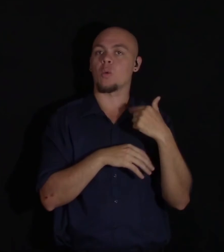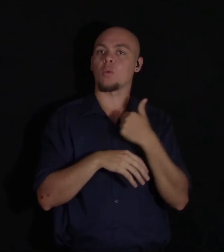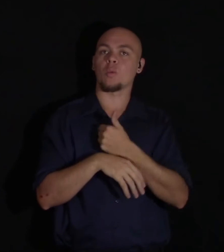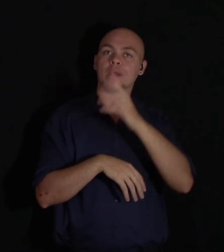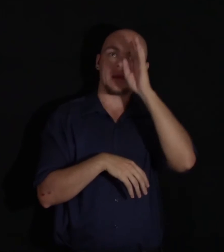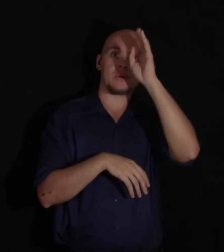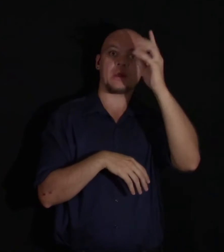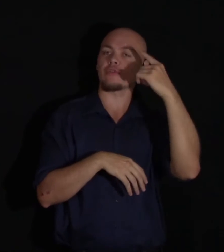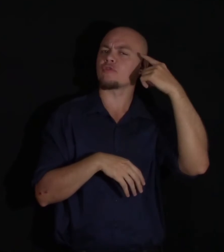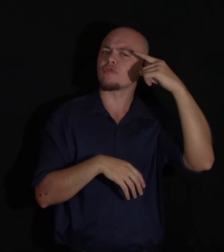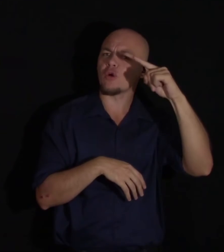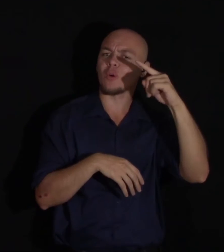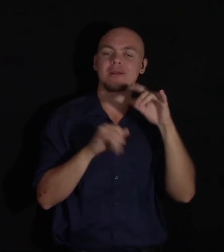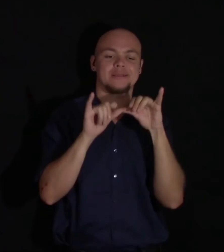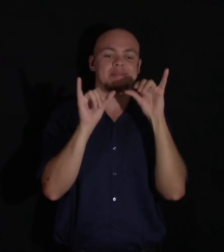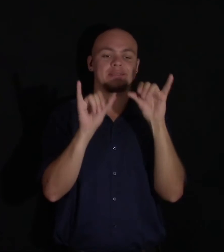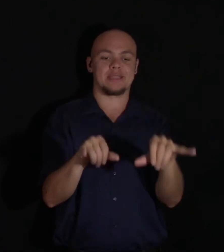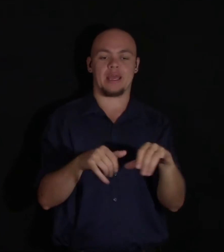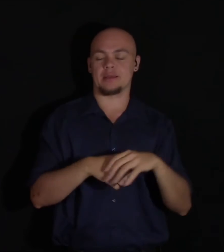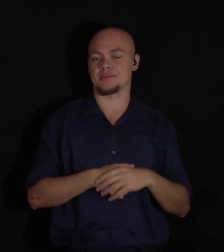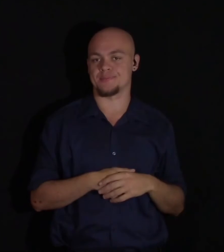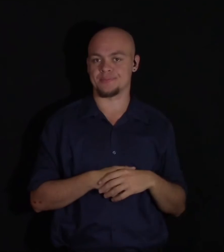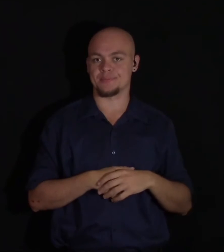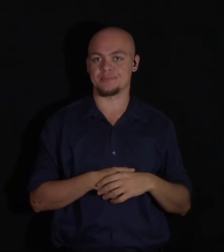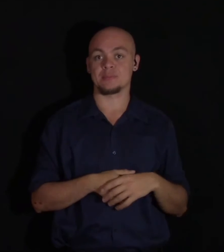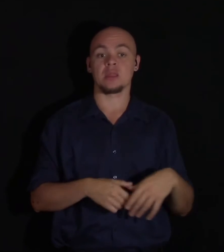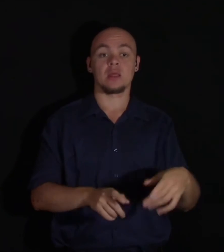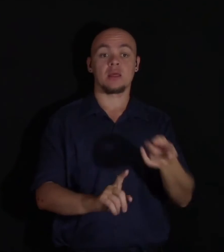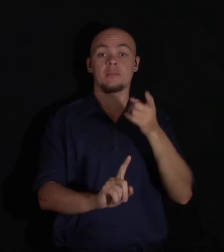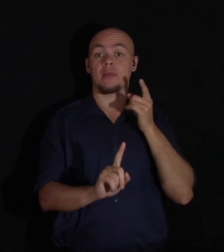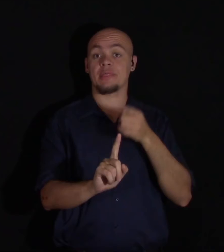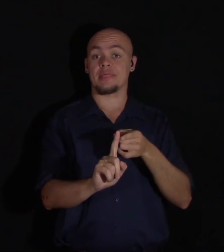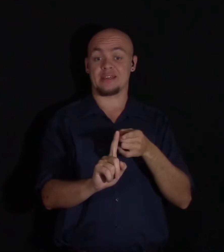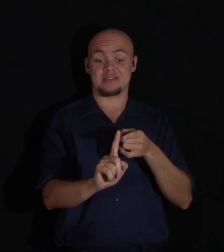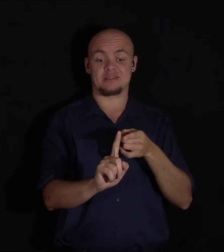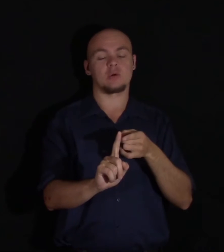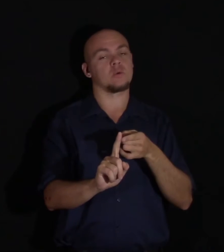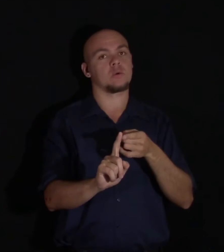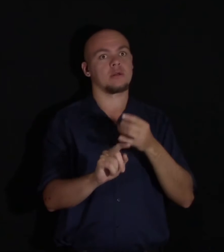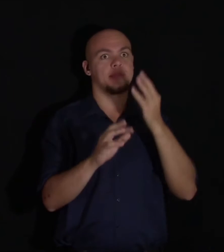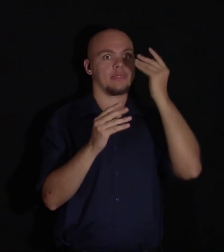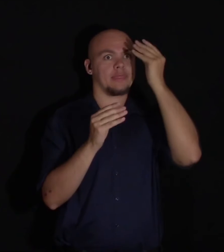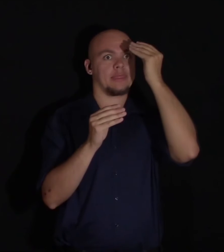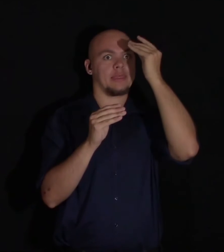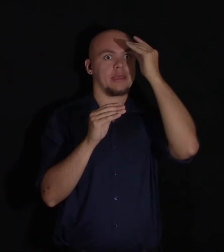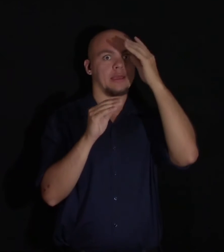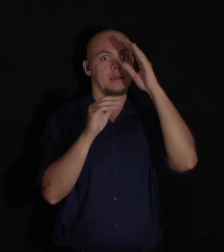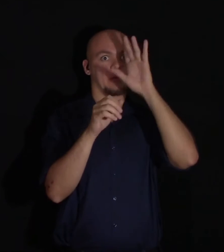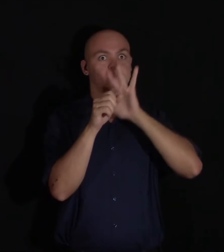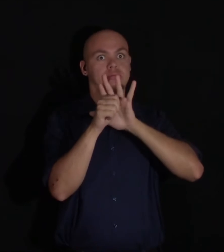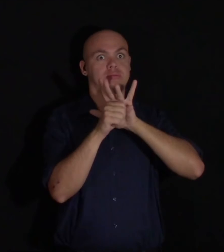However, this escape method often comes with a mountain of overthinking.